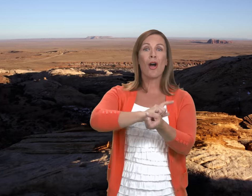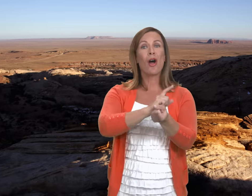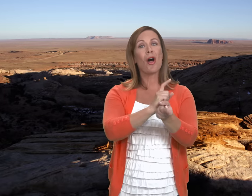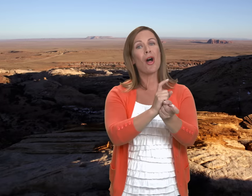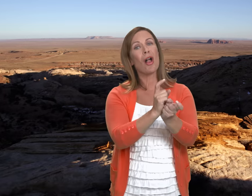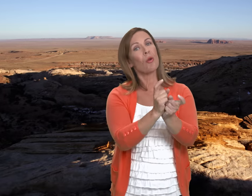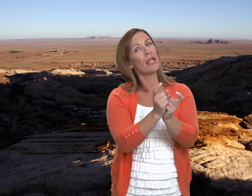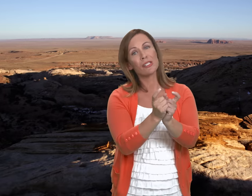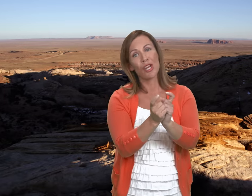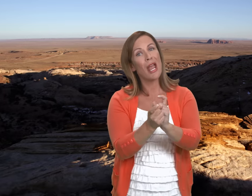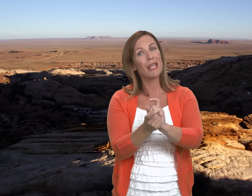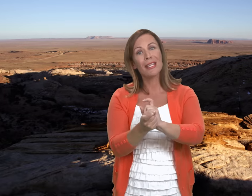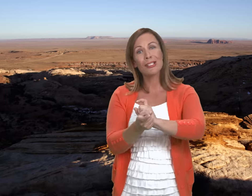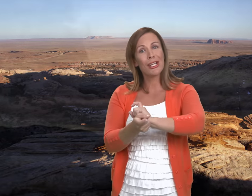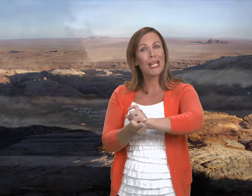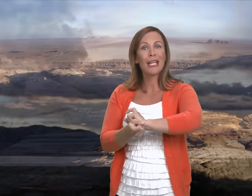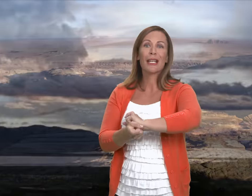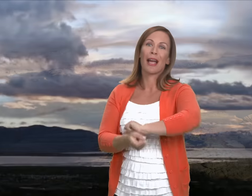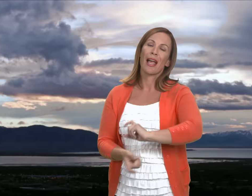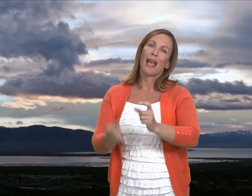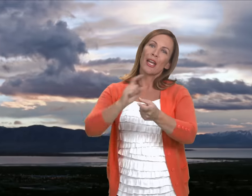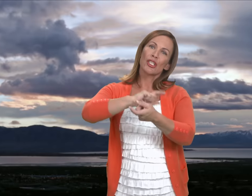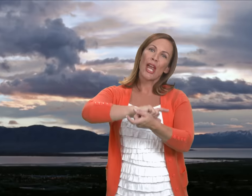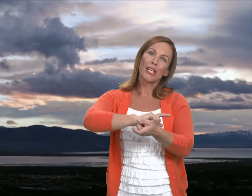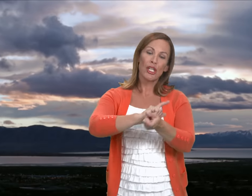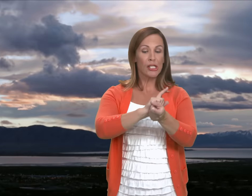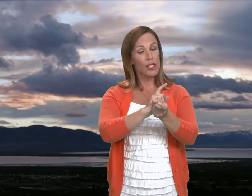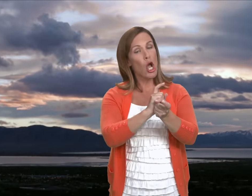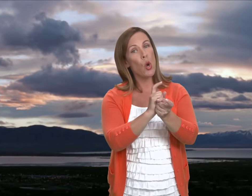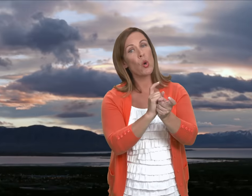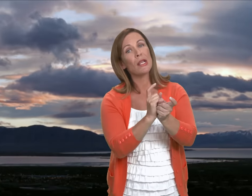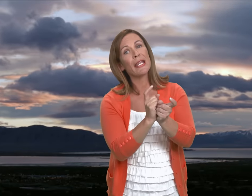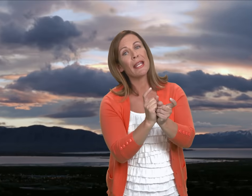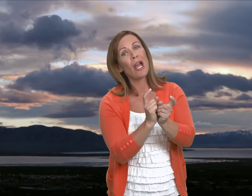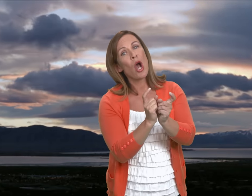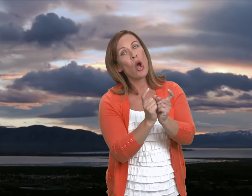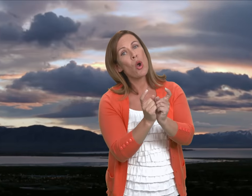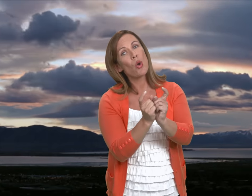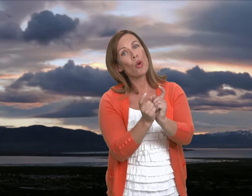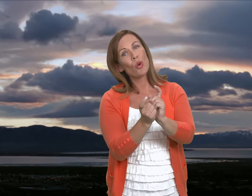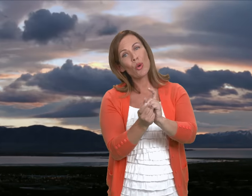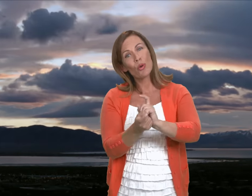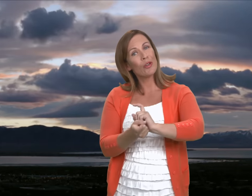always changing Changing slowly over